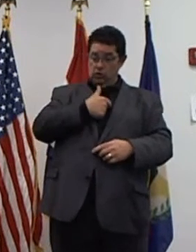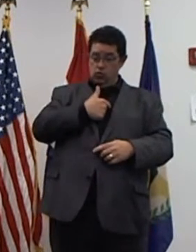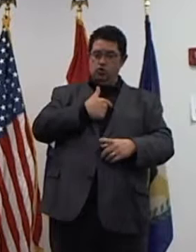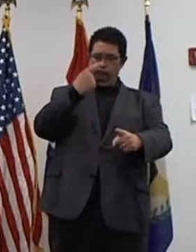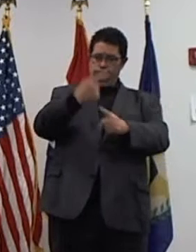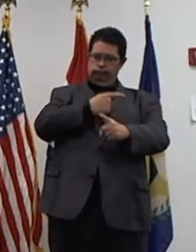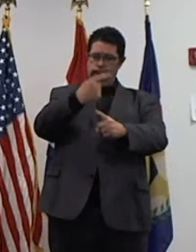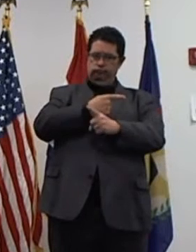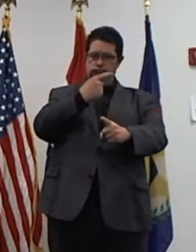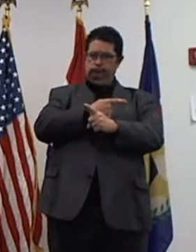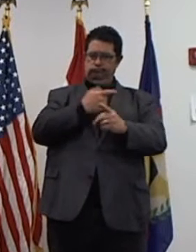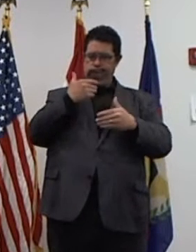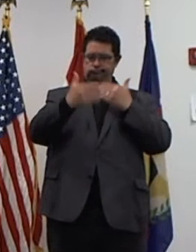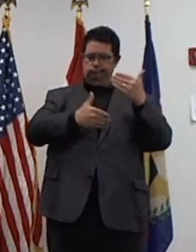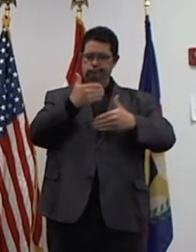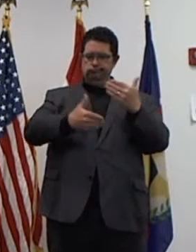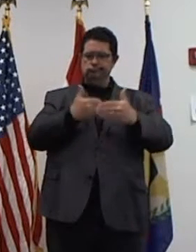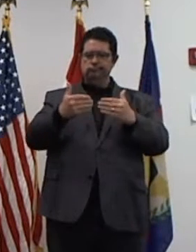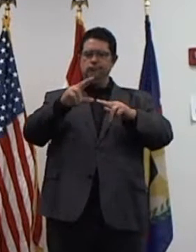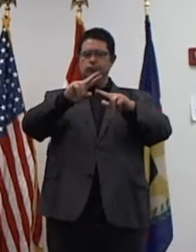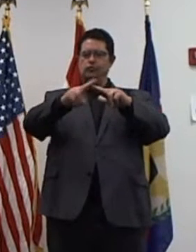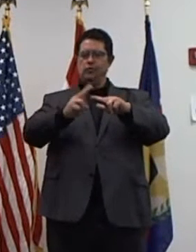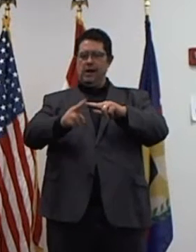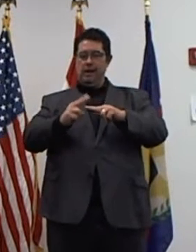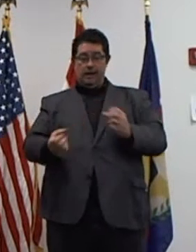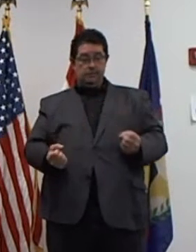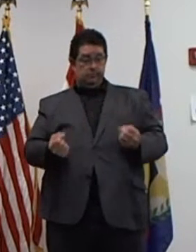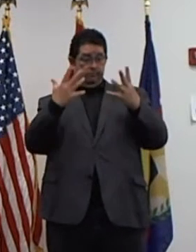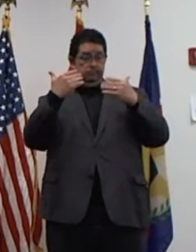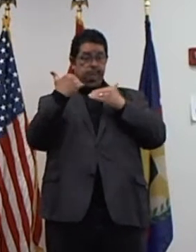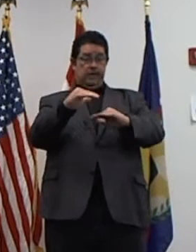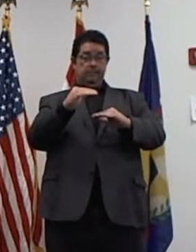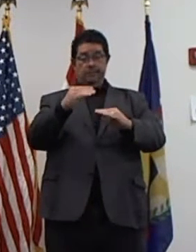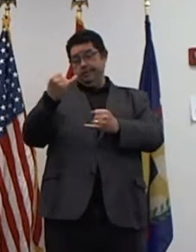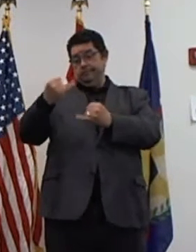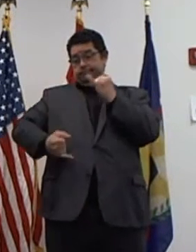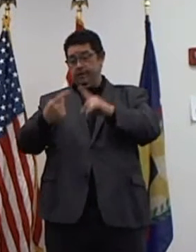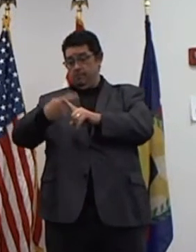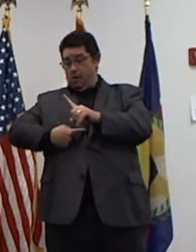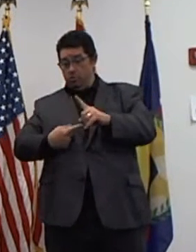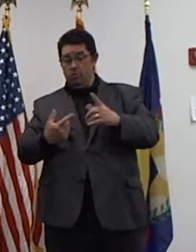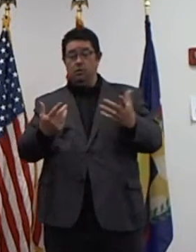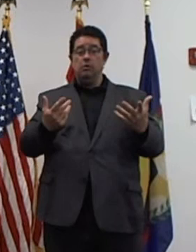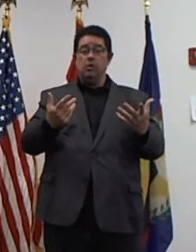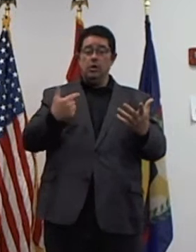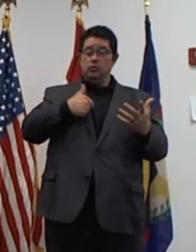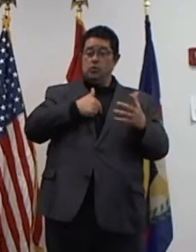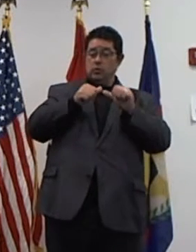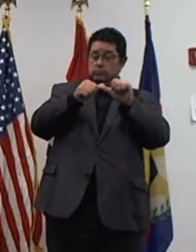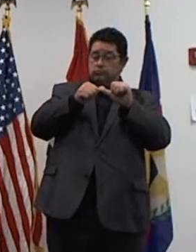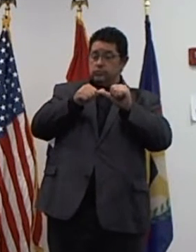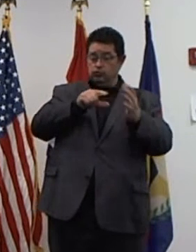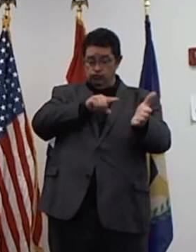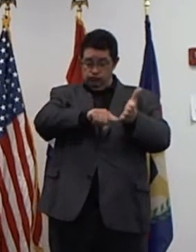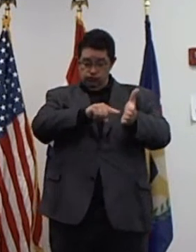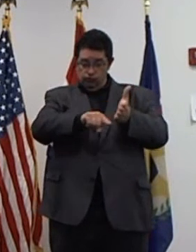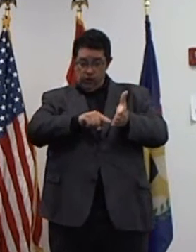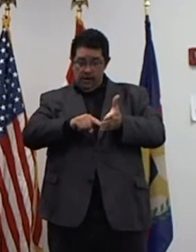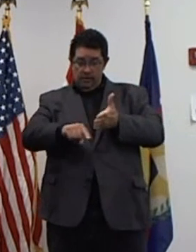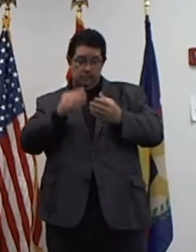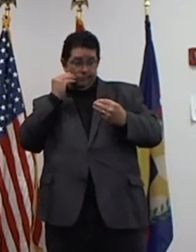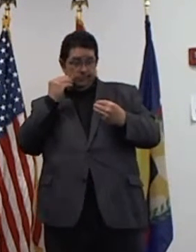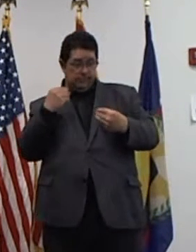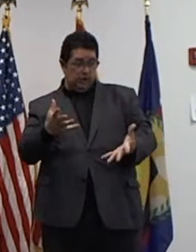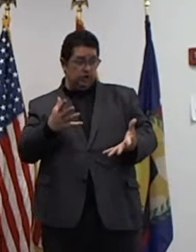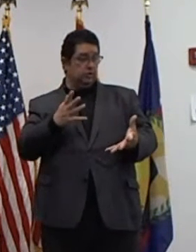to relax our capacity restrictions by the end of the month, and we'll continue to track our data. We'll continue